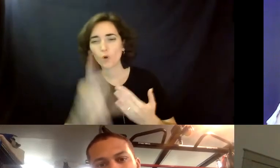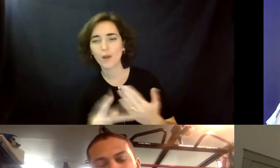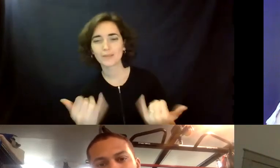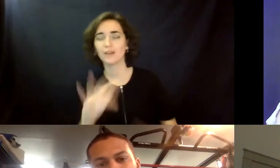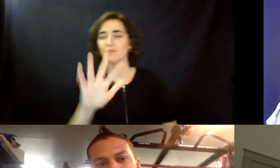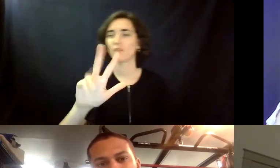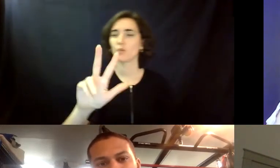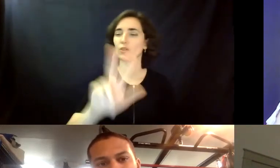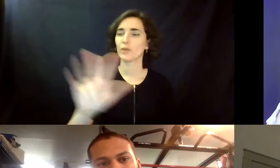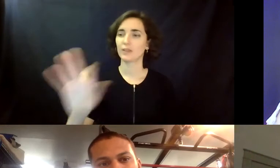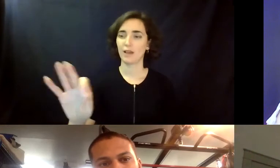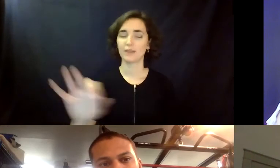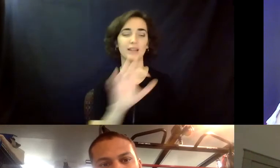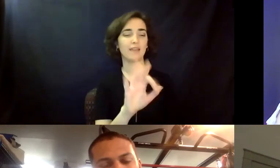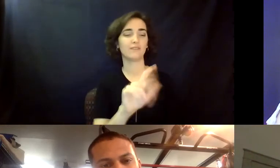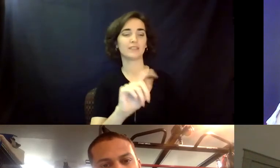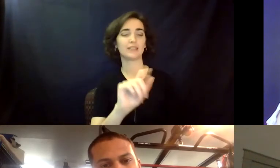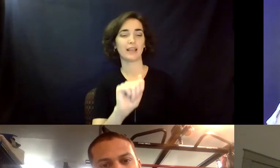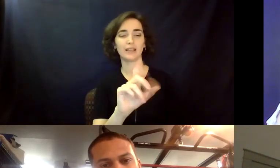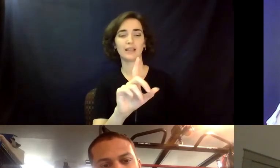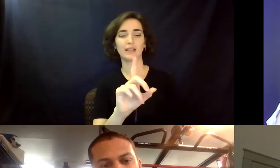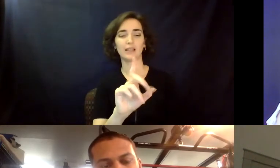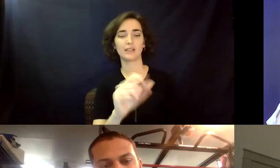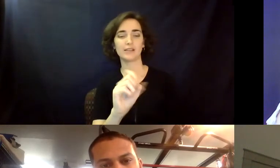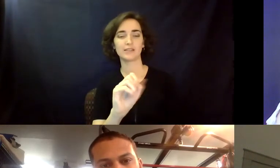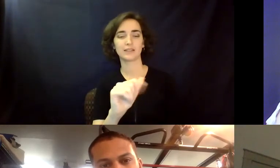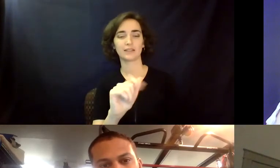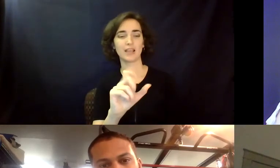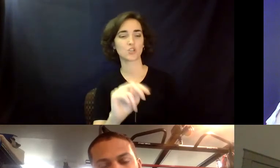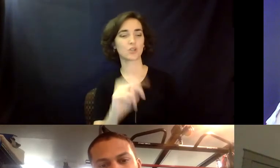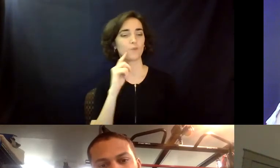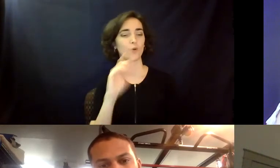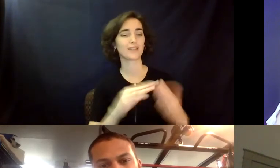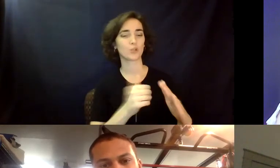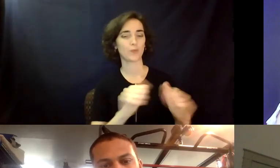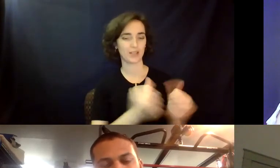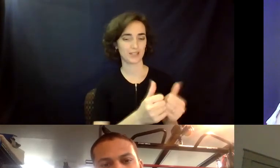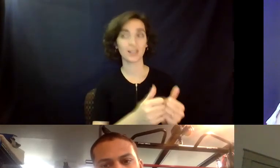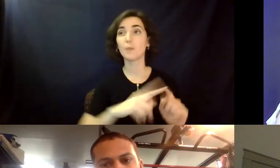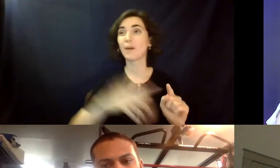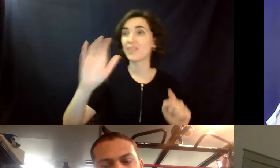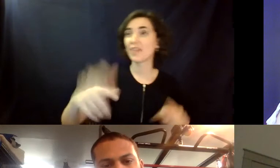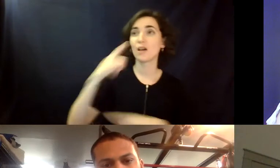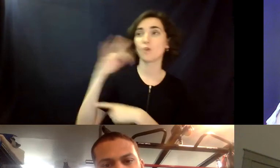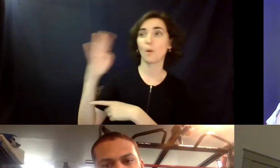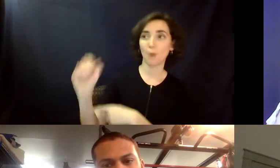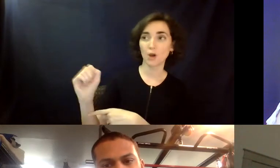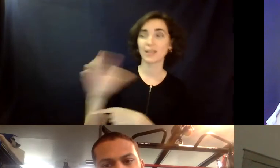5339. It's the FTA designation for cities and transit agencies, but that's buses and bus facilities. That's pretty